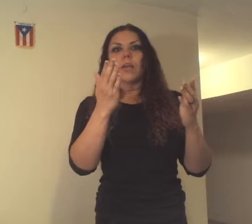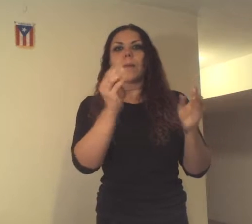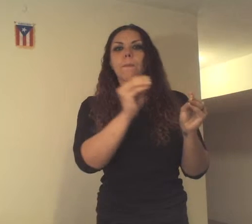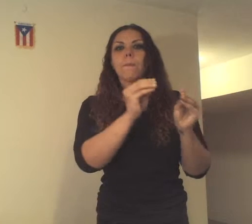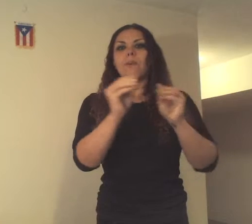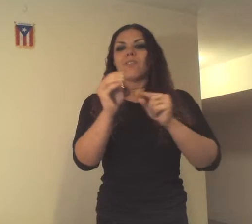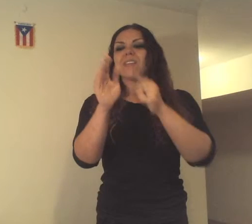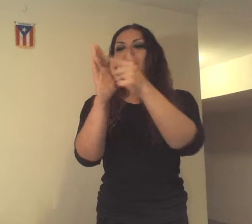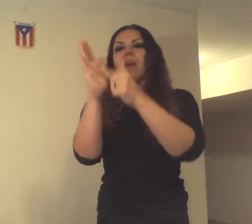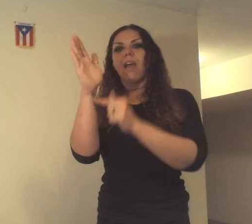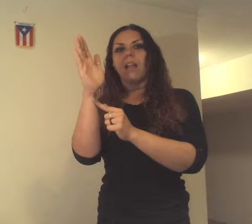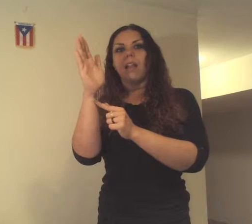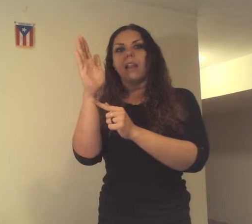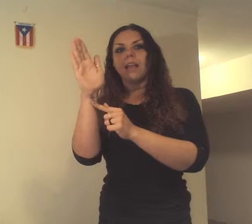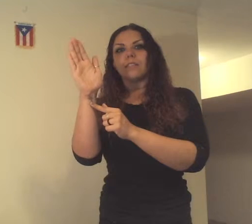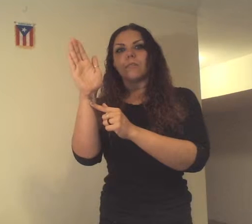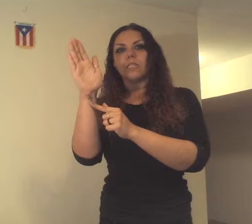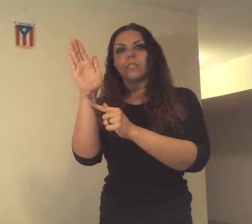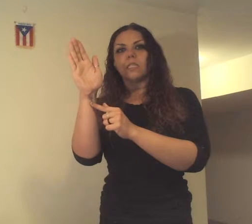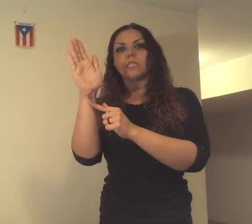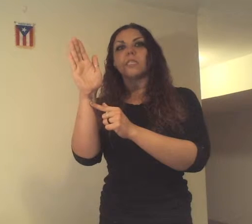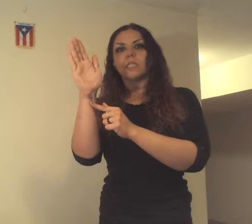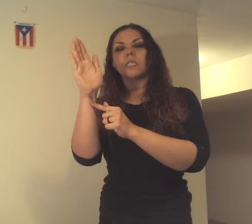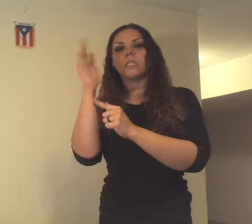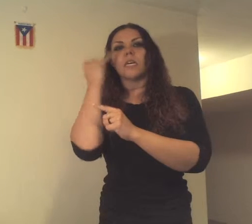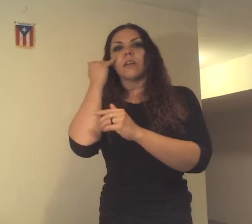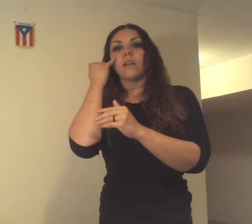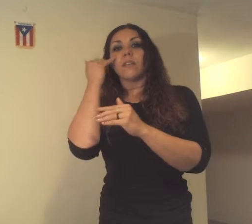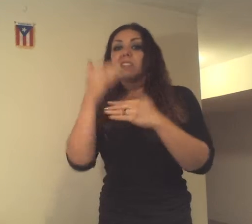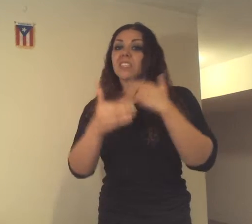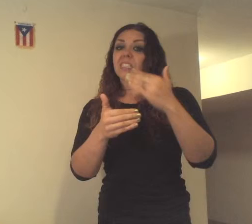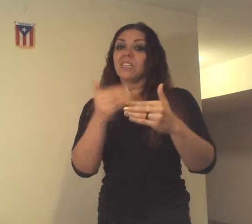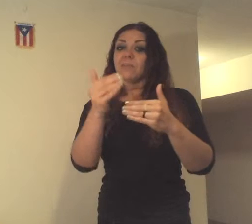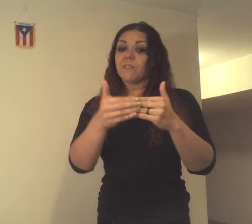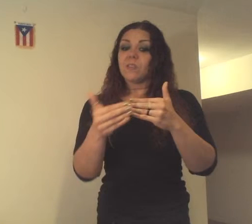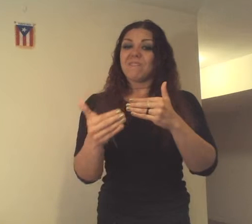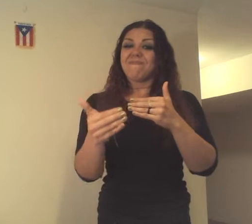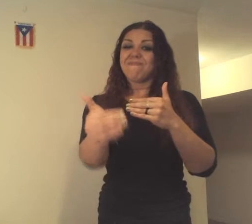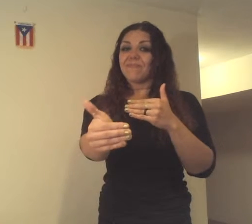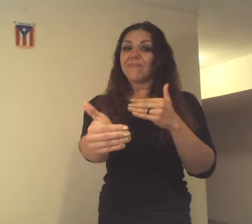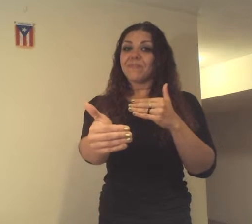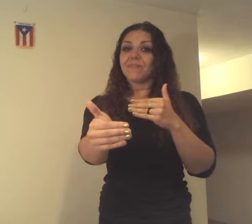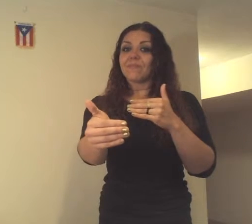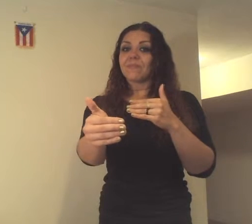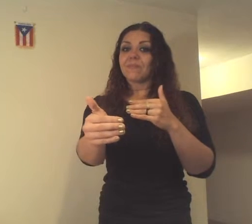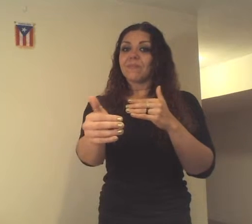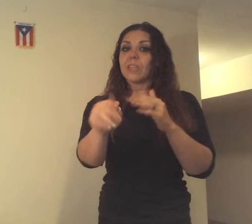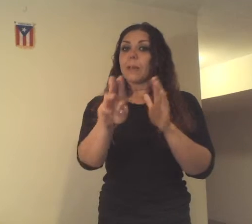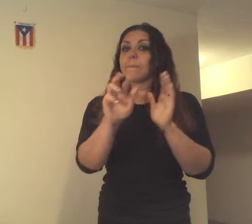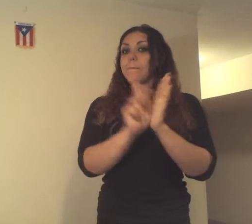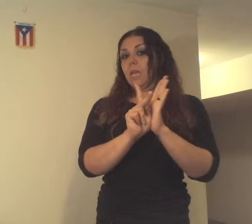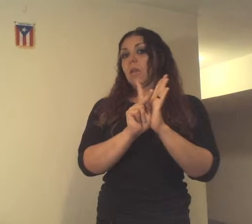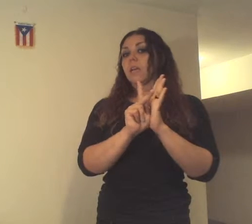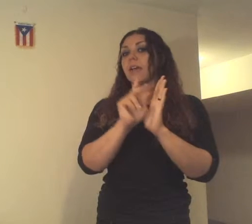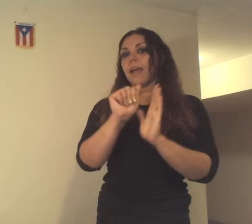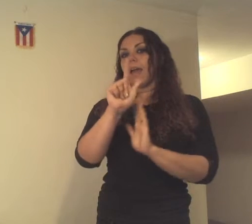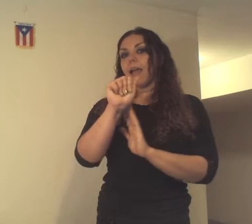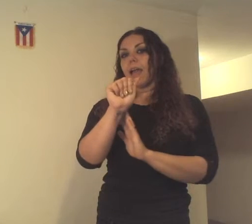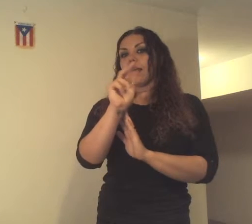So we're going to take it one step further. We brought my friend Alan back to Today we're going to practice suturing.